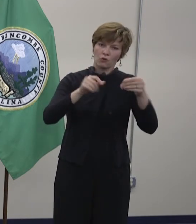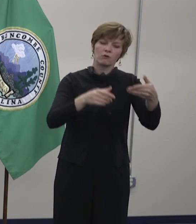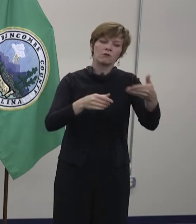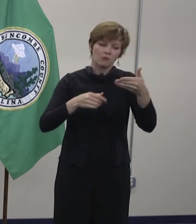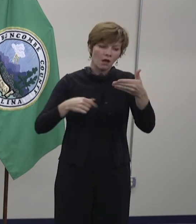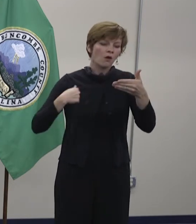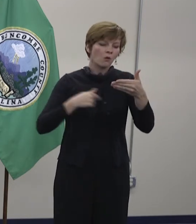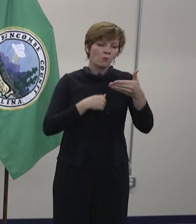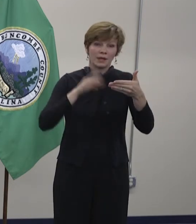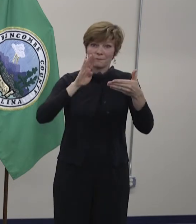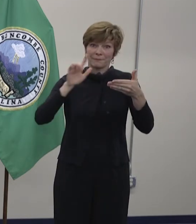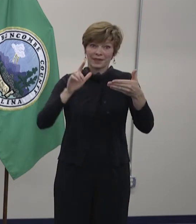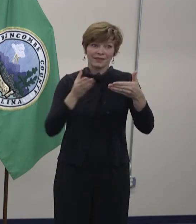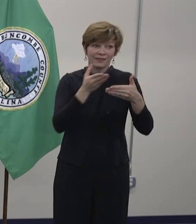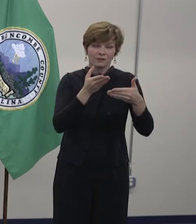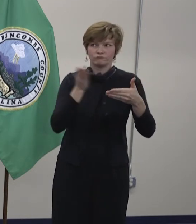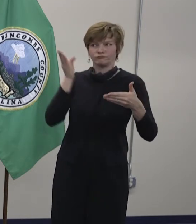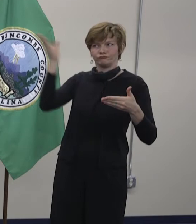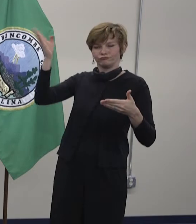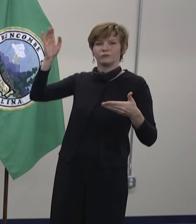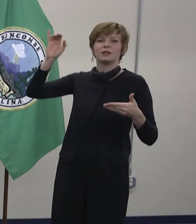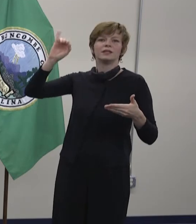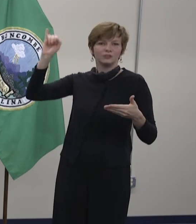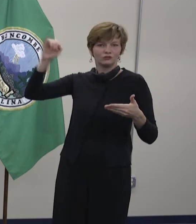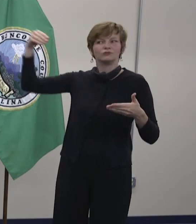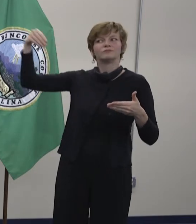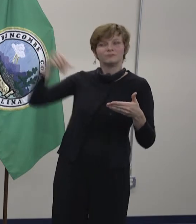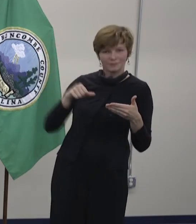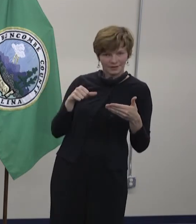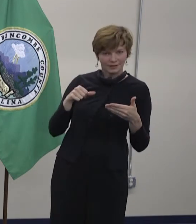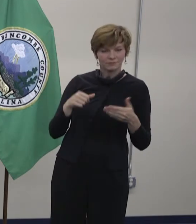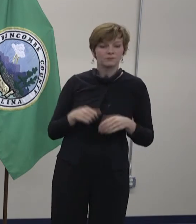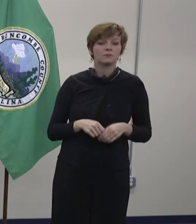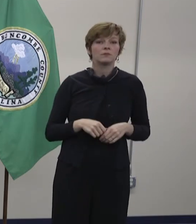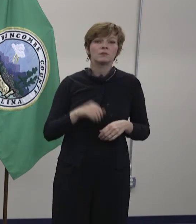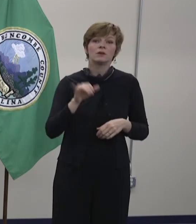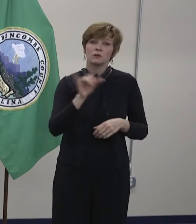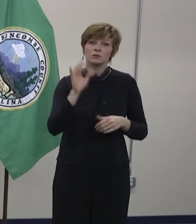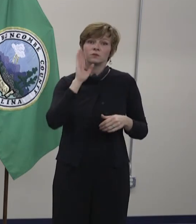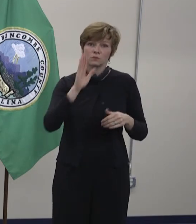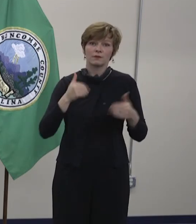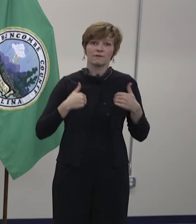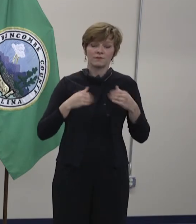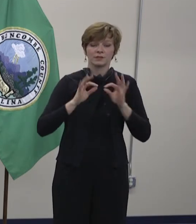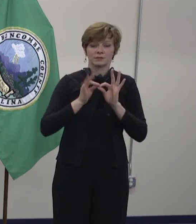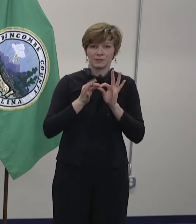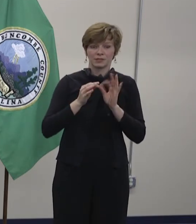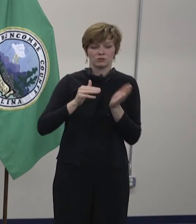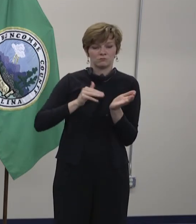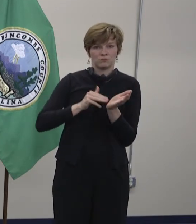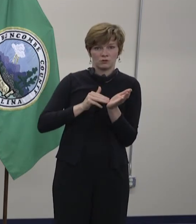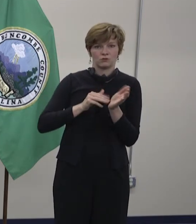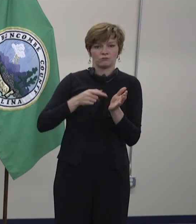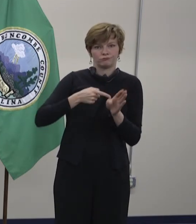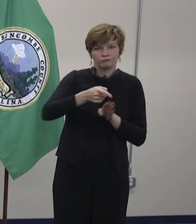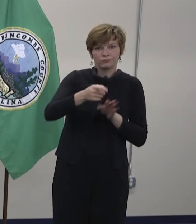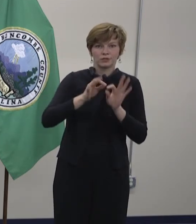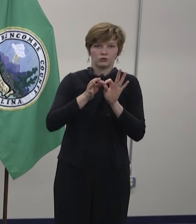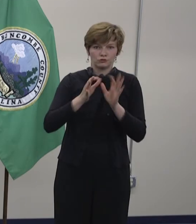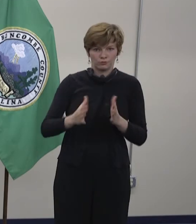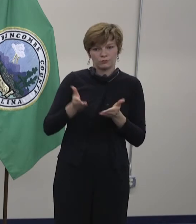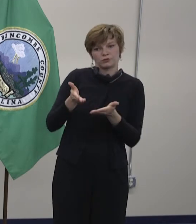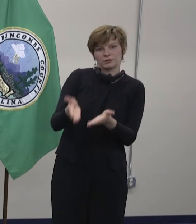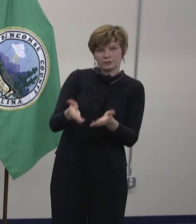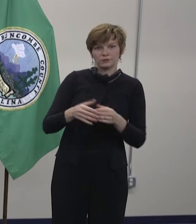test, and Spanish medical interpreters will be at the testing sites. And a reminder, regardless of